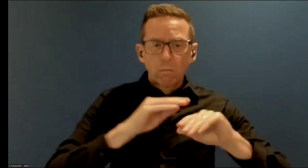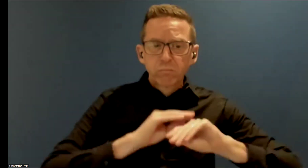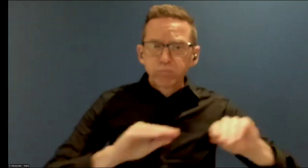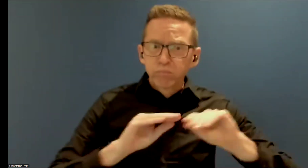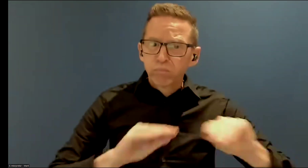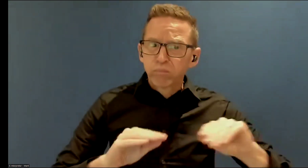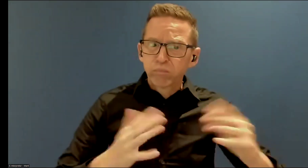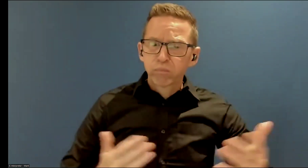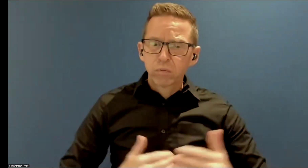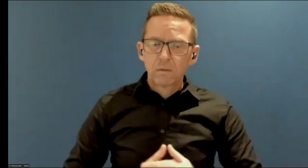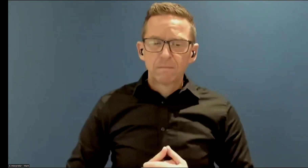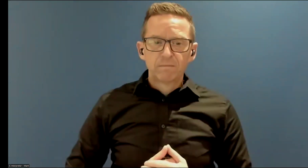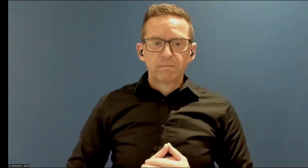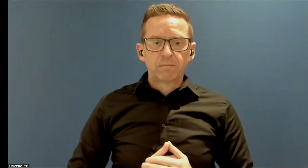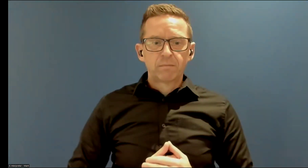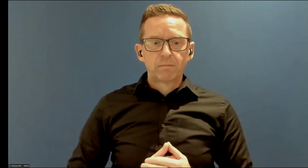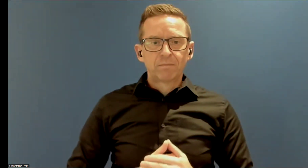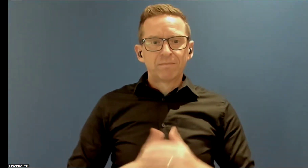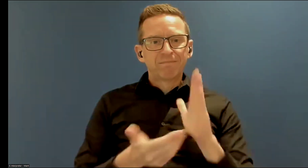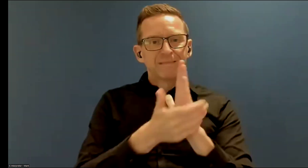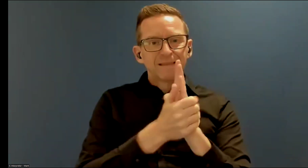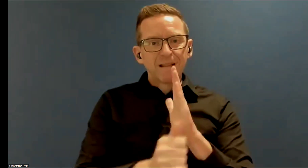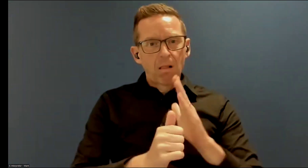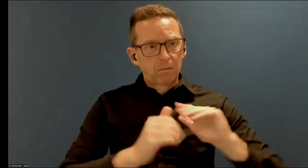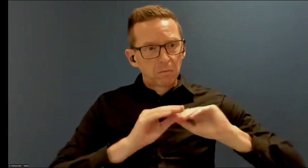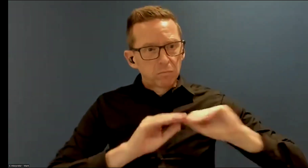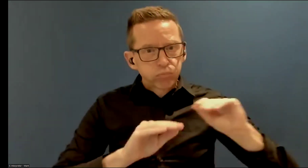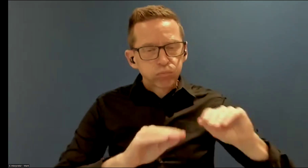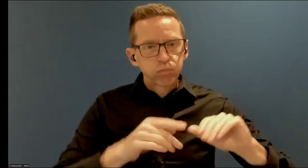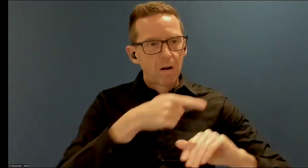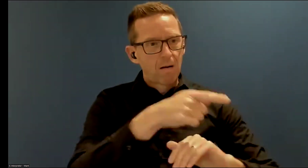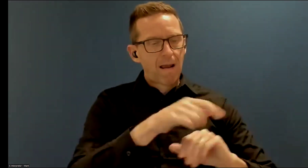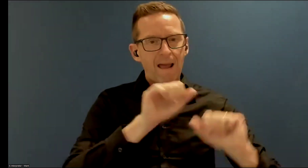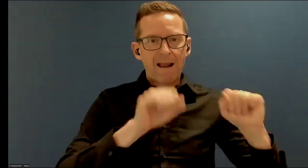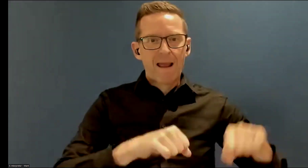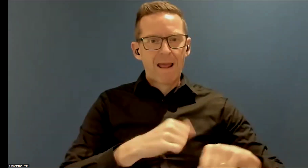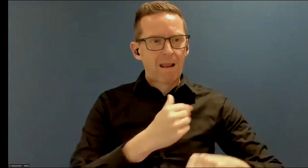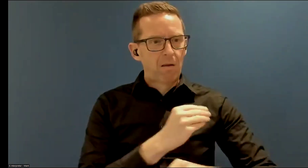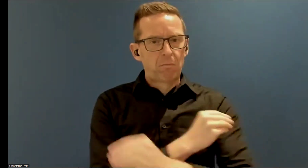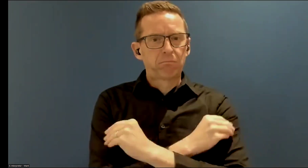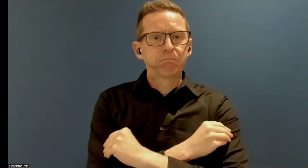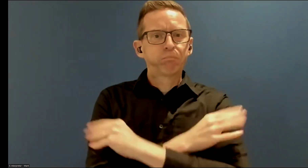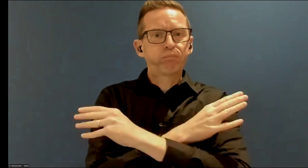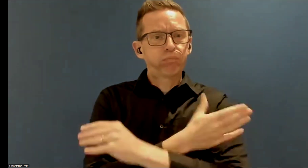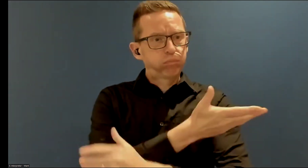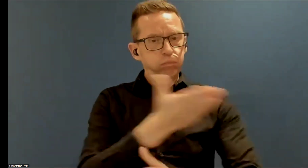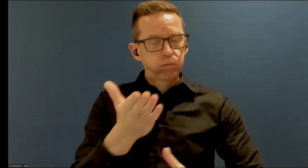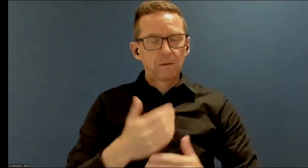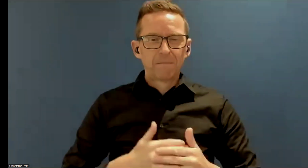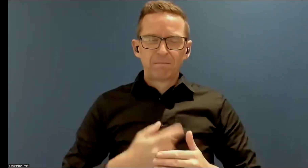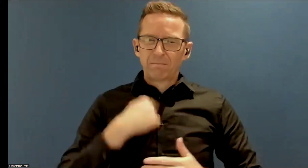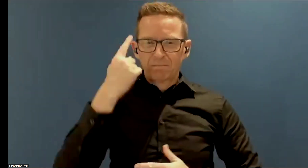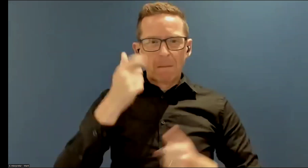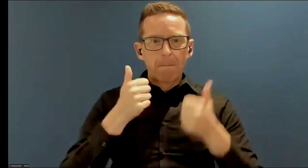capacity building that once the institutions are closed, then our people will be safe in